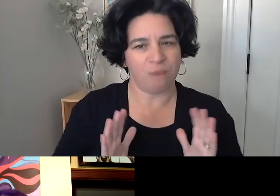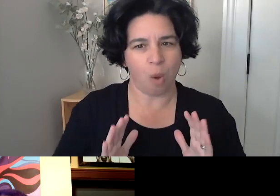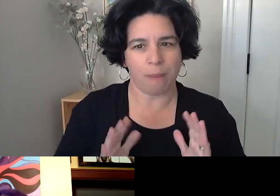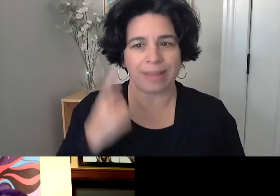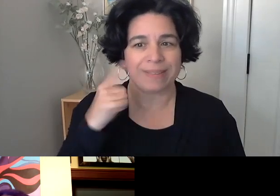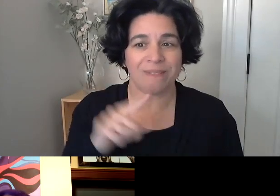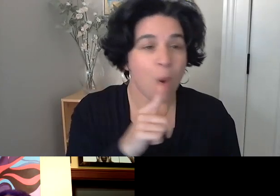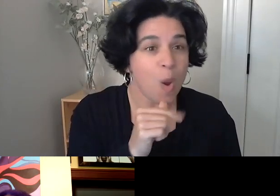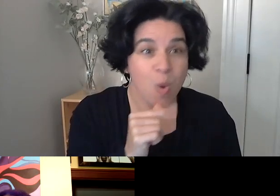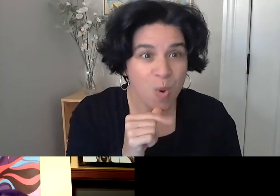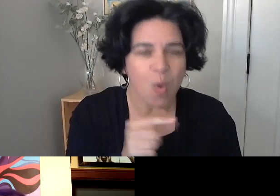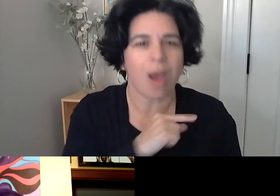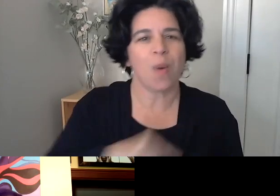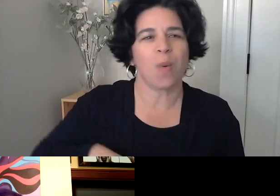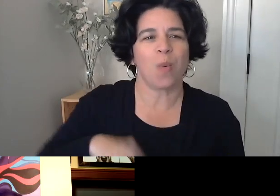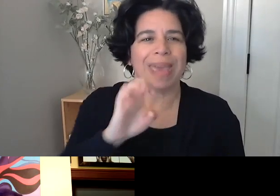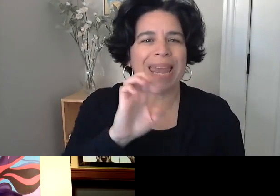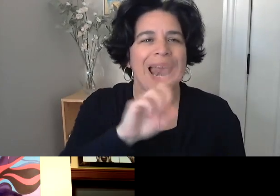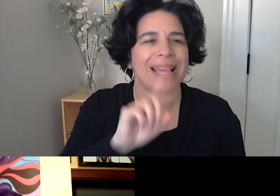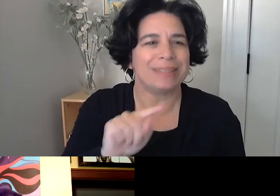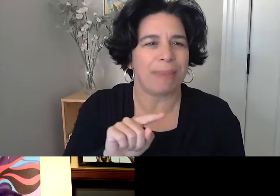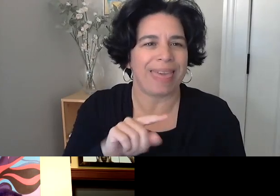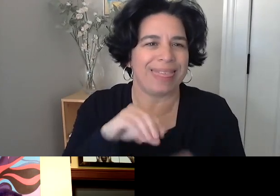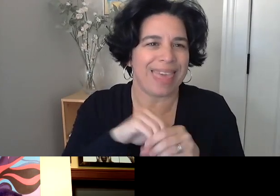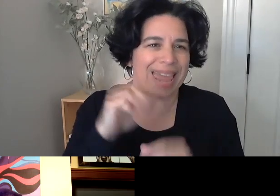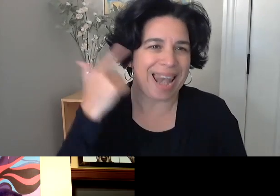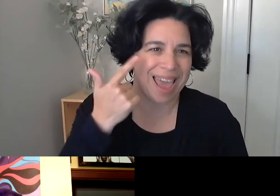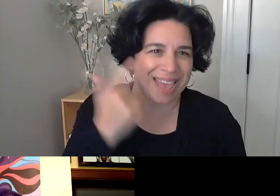And finally, a command performance for